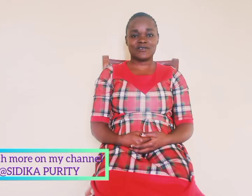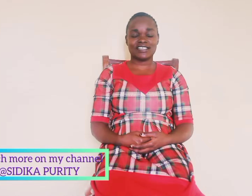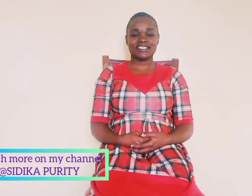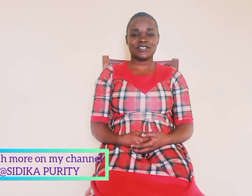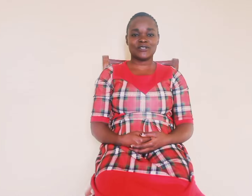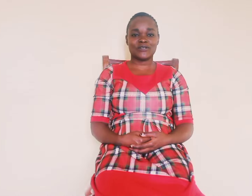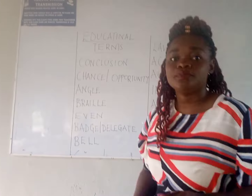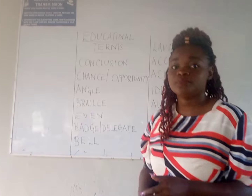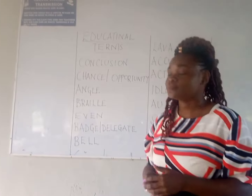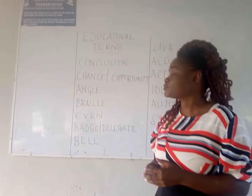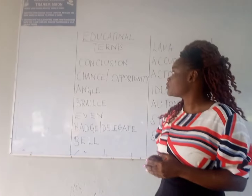language.